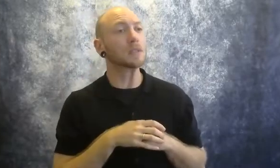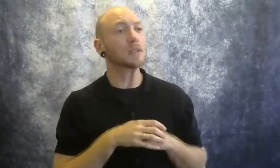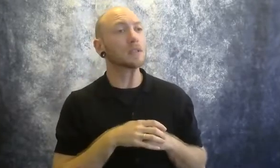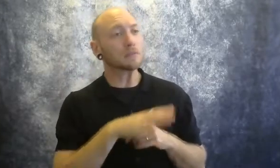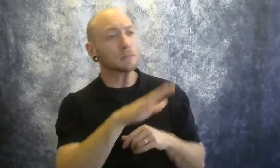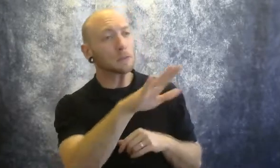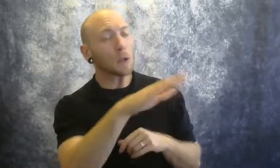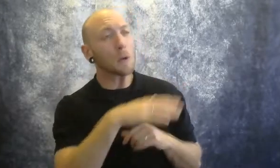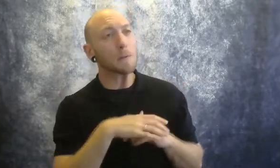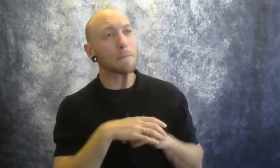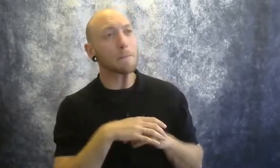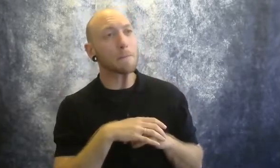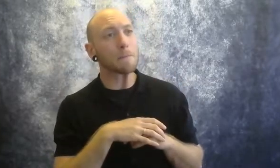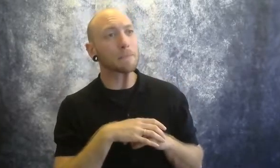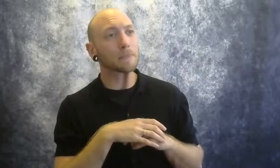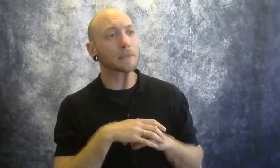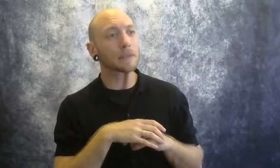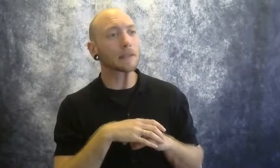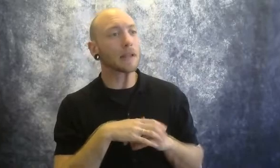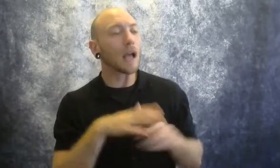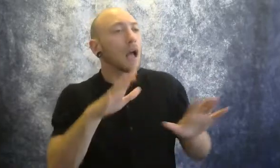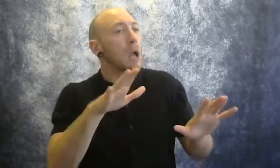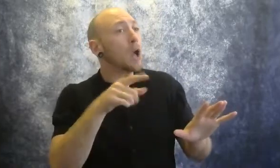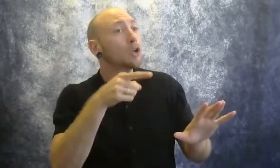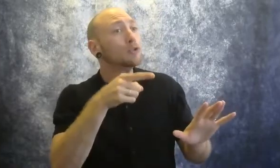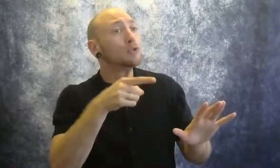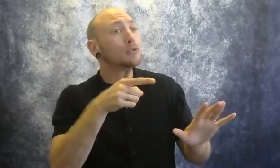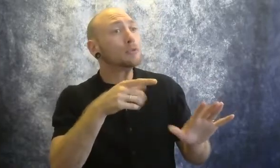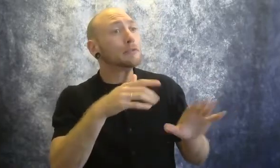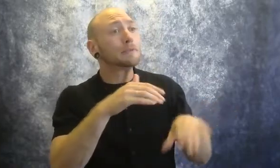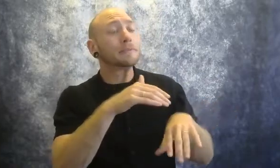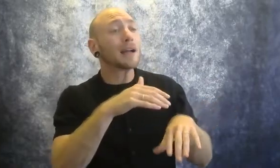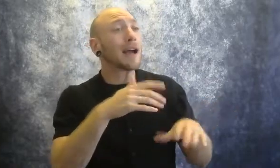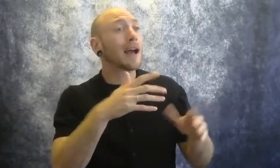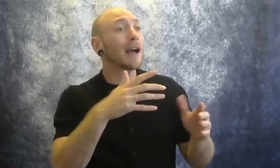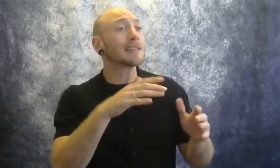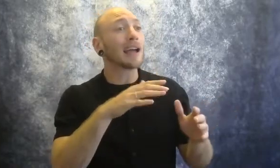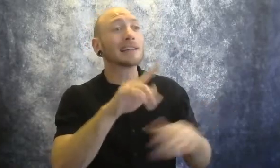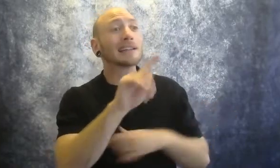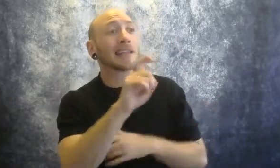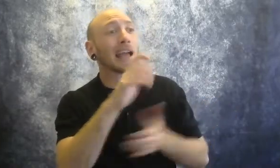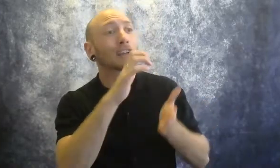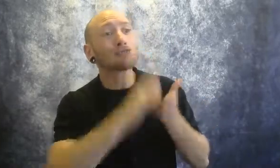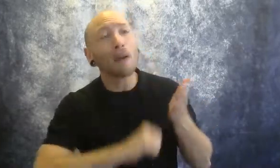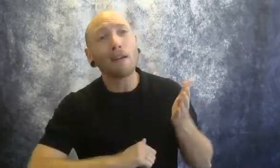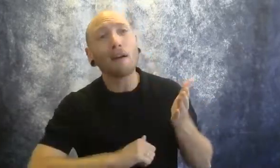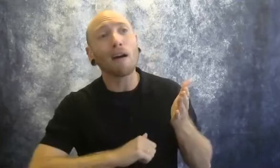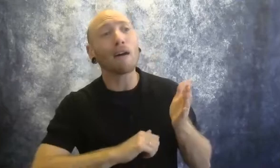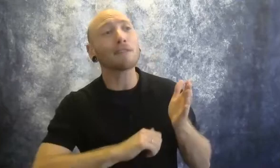you. And I said, this is not an estimable act. I don't want you to send me any